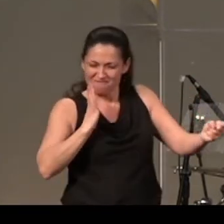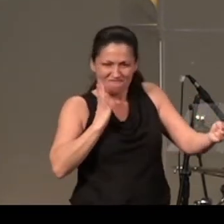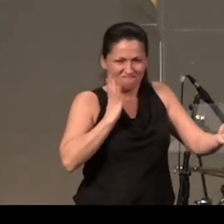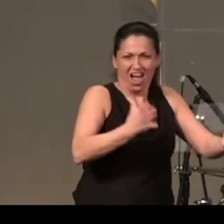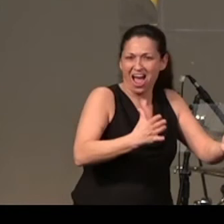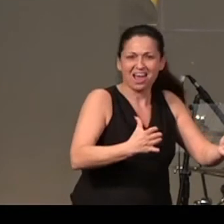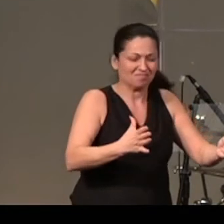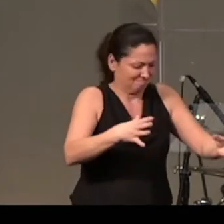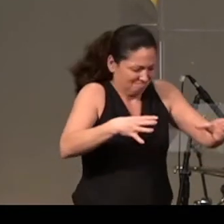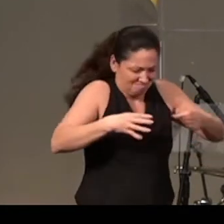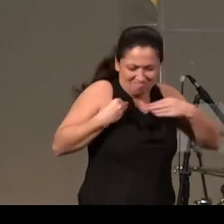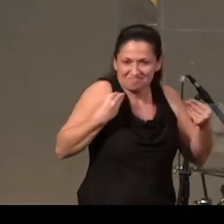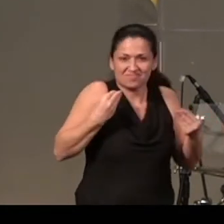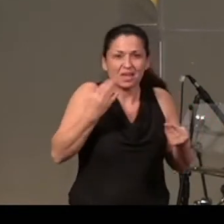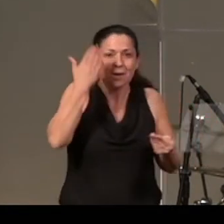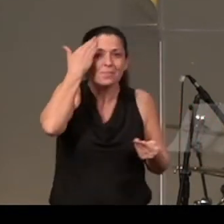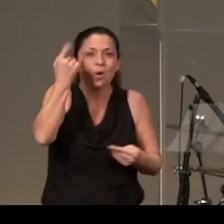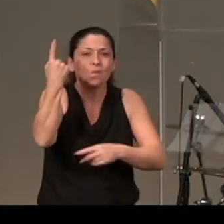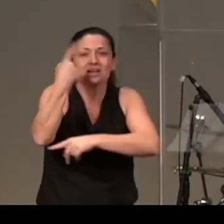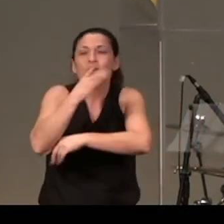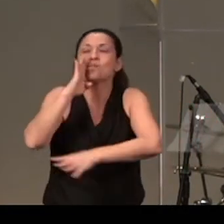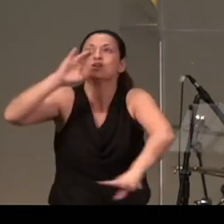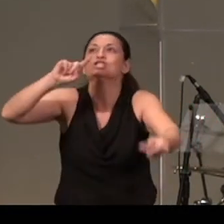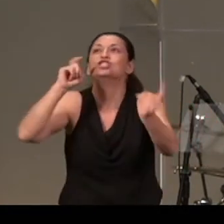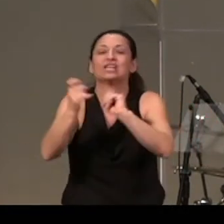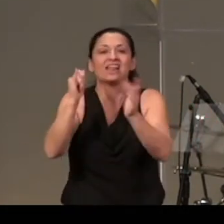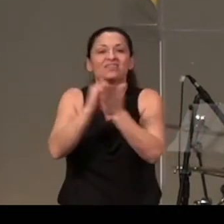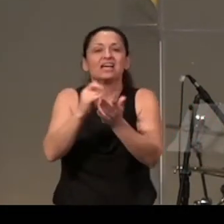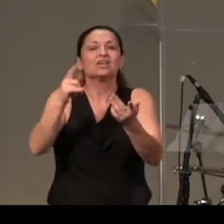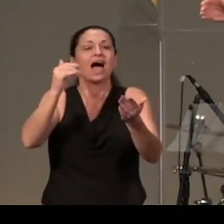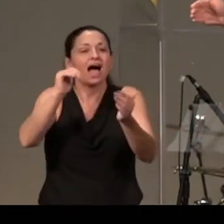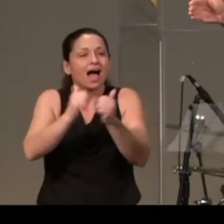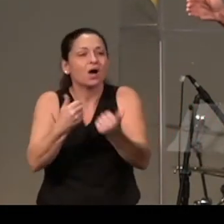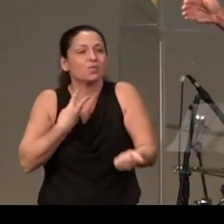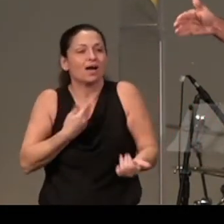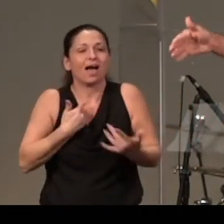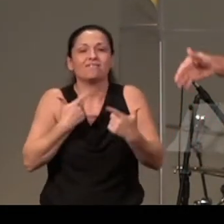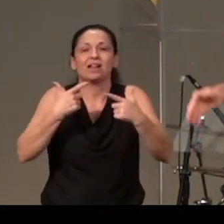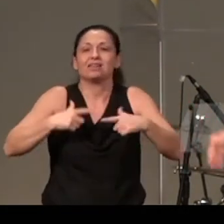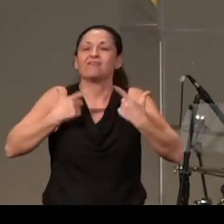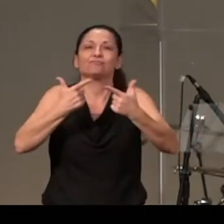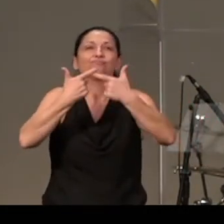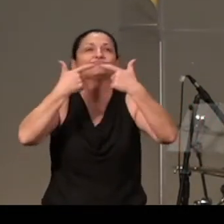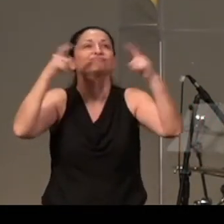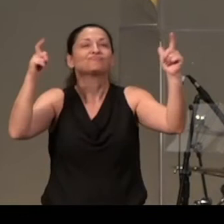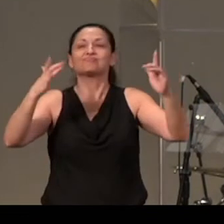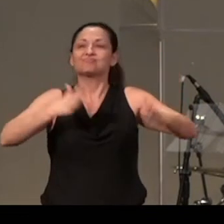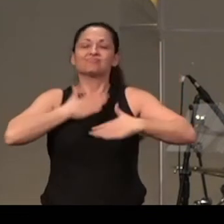what enables us to have an abundant life, is to live life knowing that it's good, better, and best in the future.